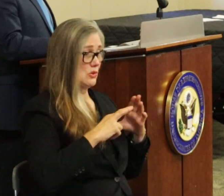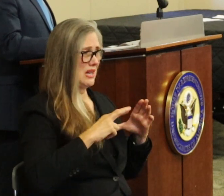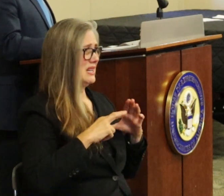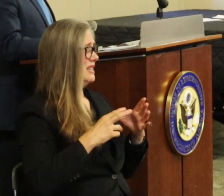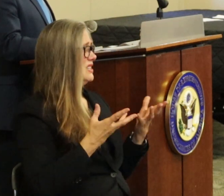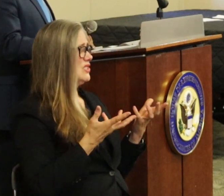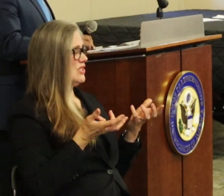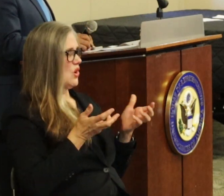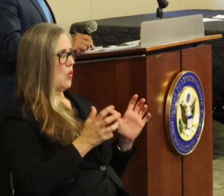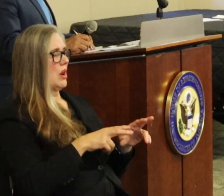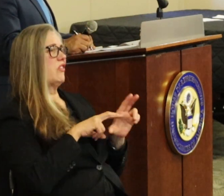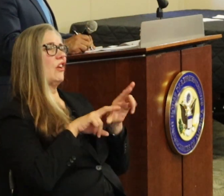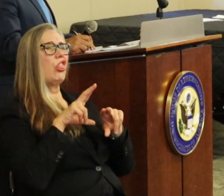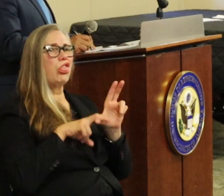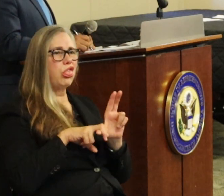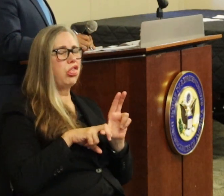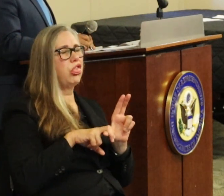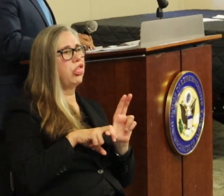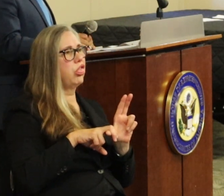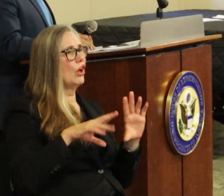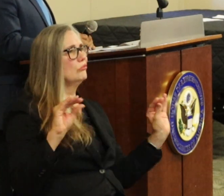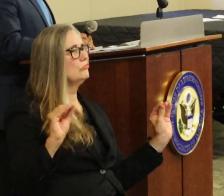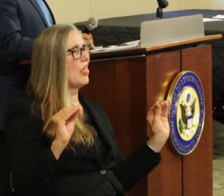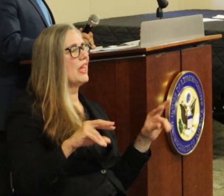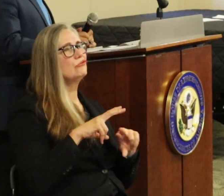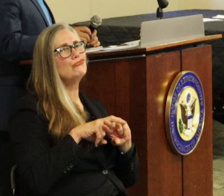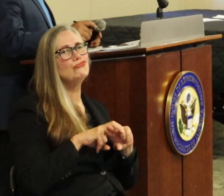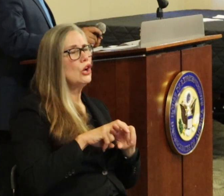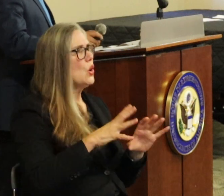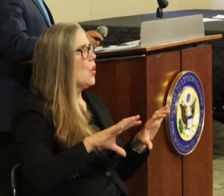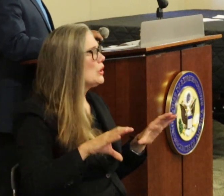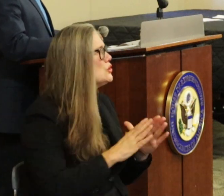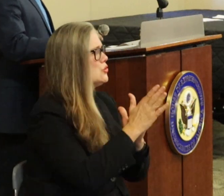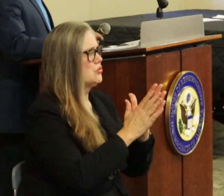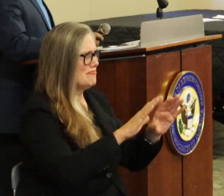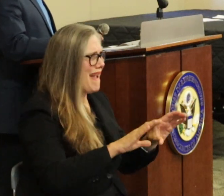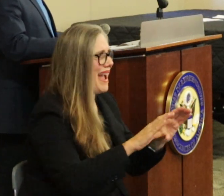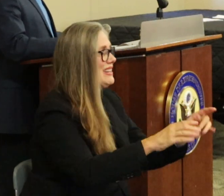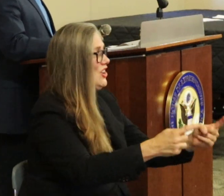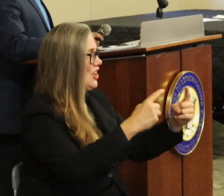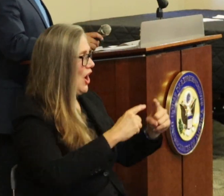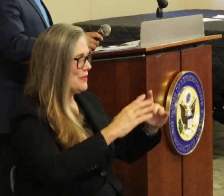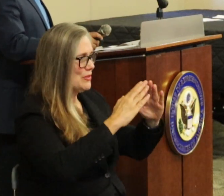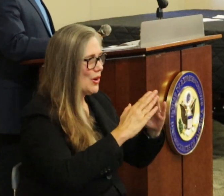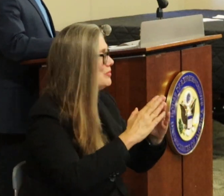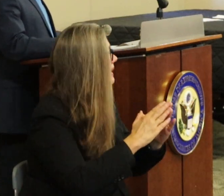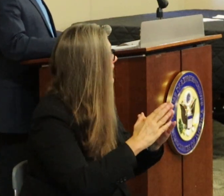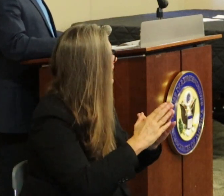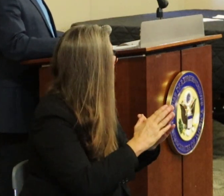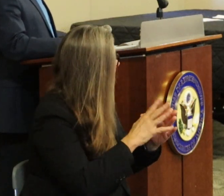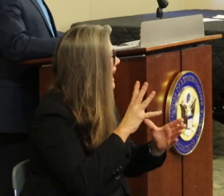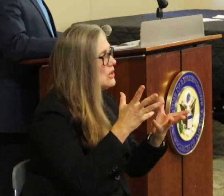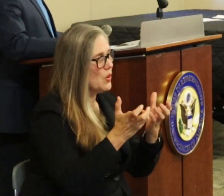just have an inactive lifestyle. They want to do things, they want to go places, they want to come back to the community and set